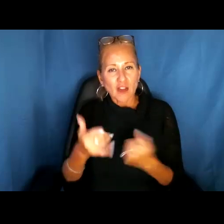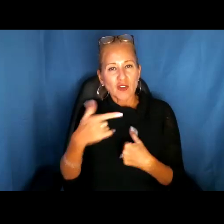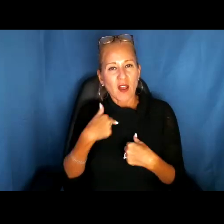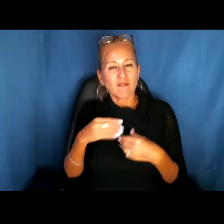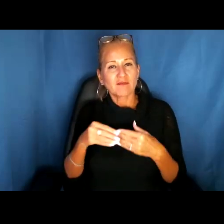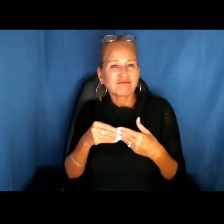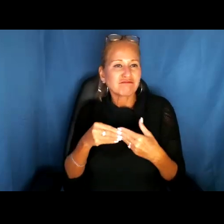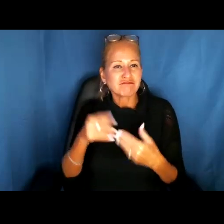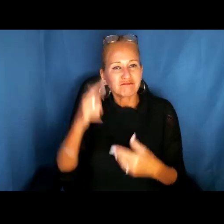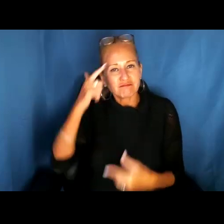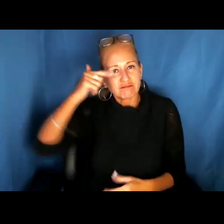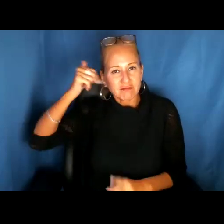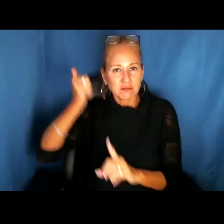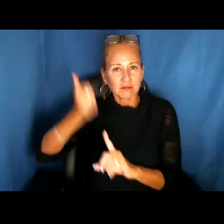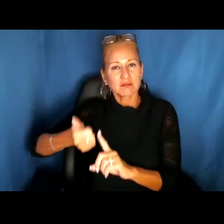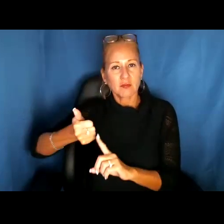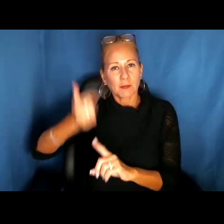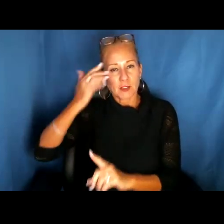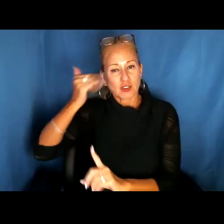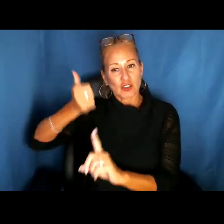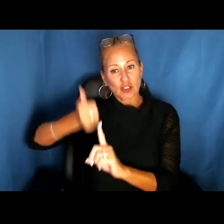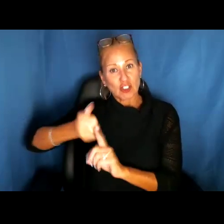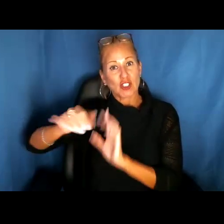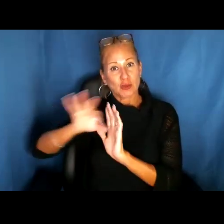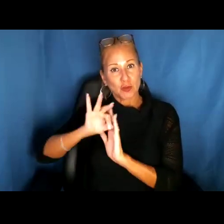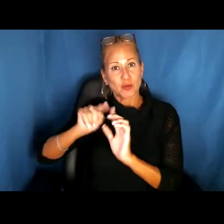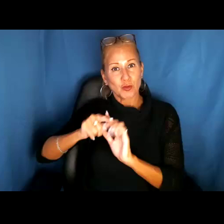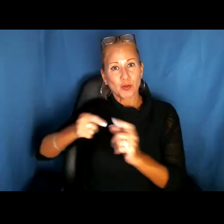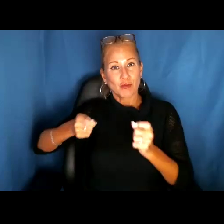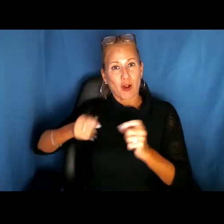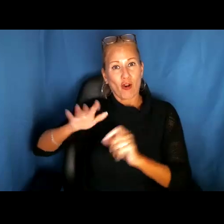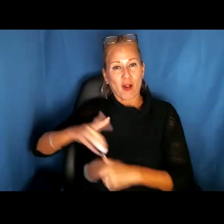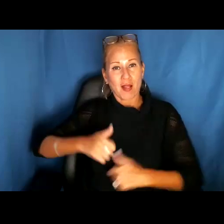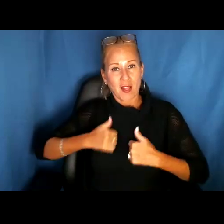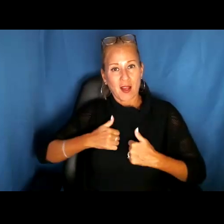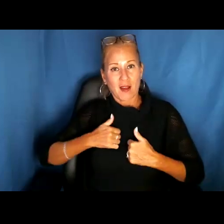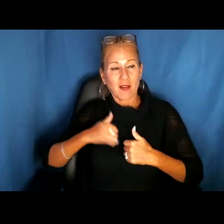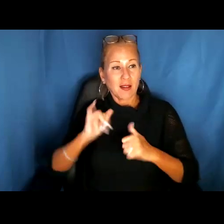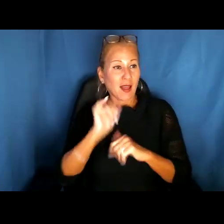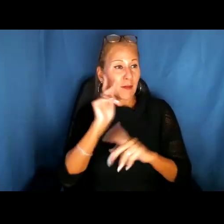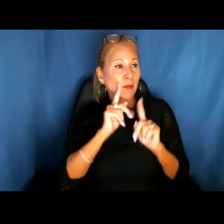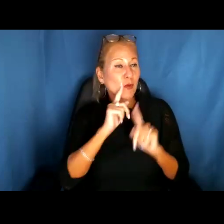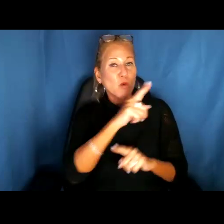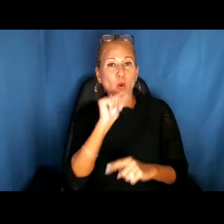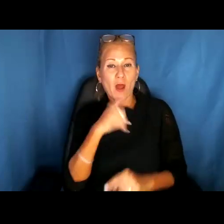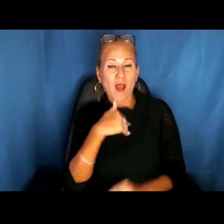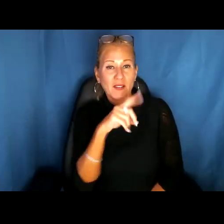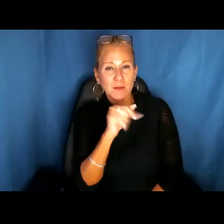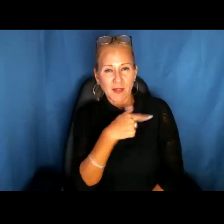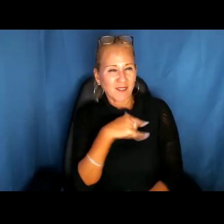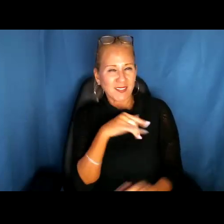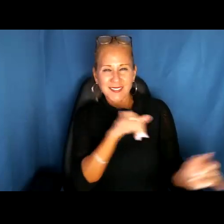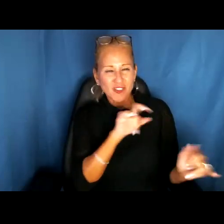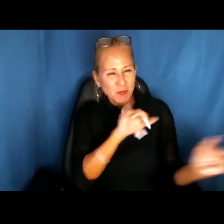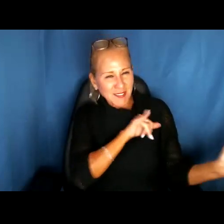self-direction, but now she can because she's choosing to run her life like people with no disability gets to do. Should be the same